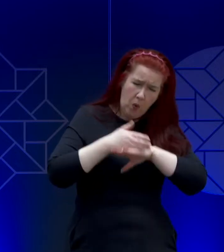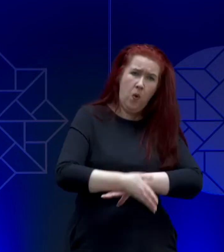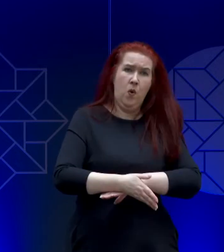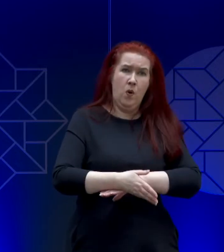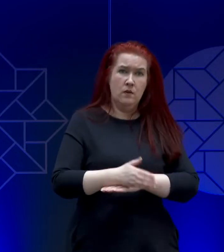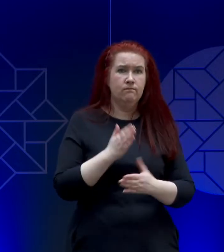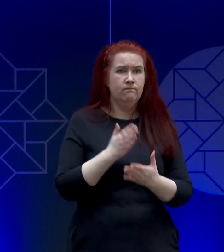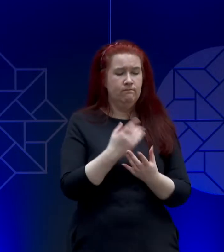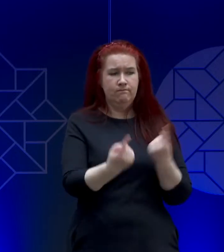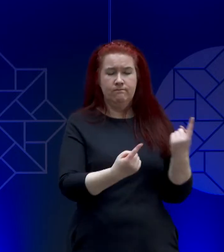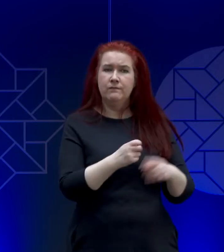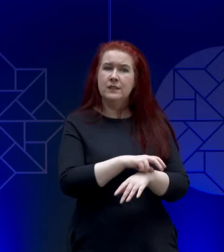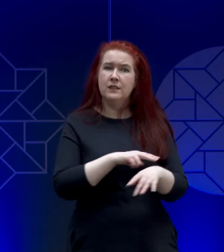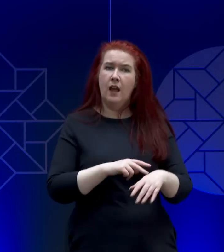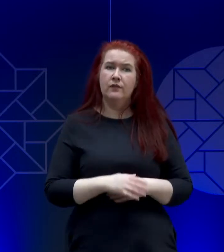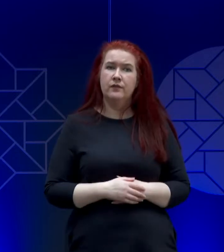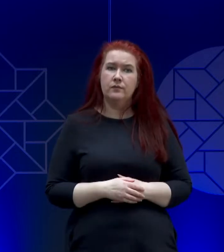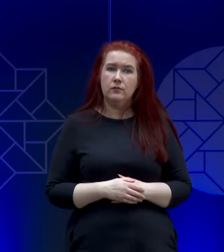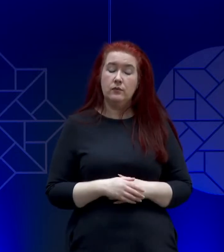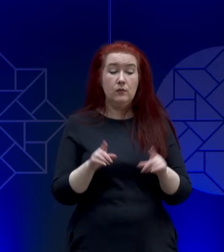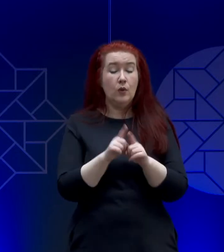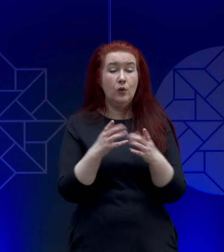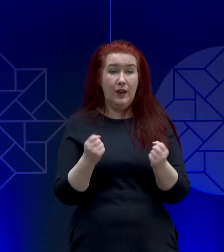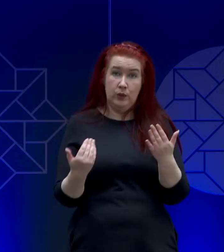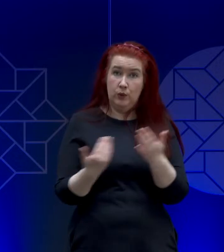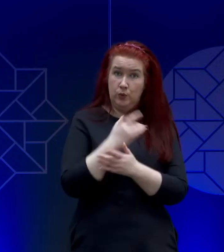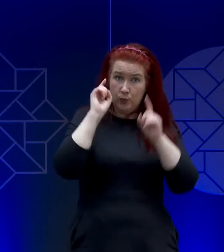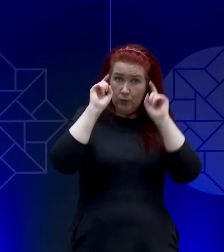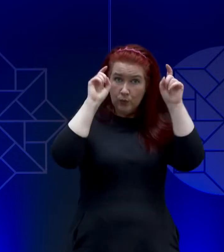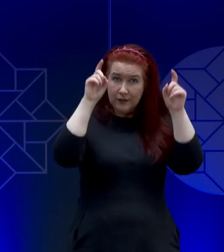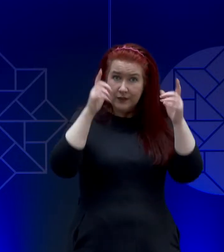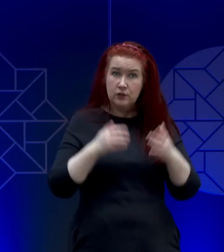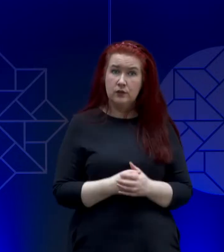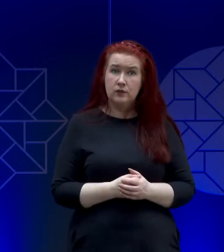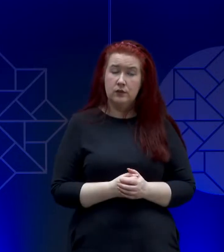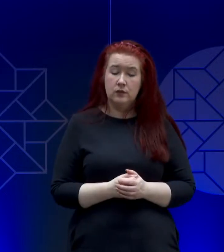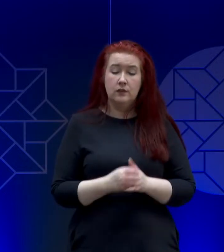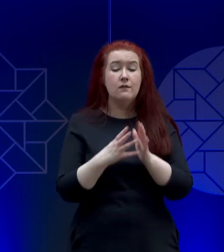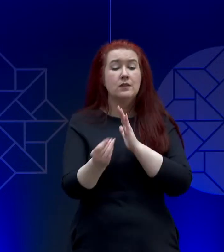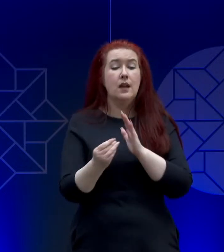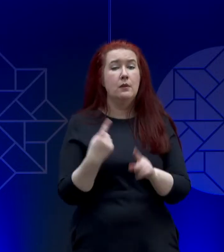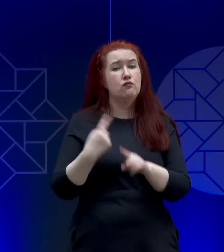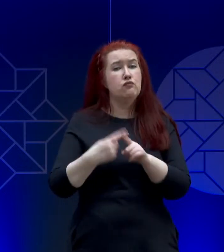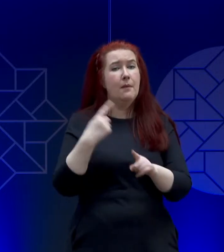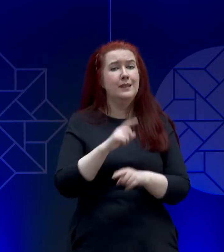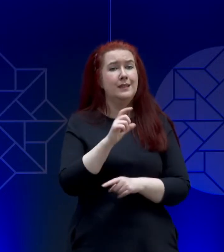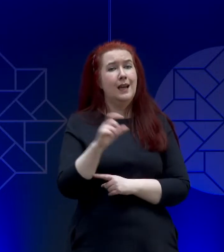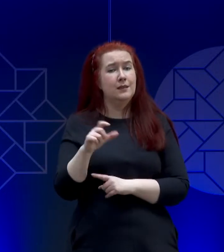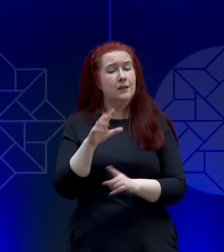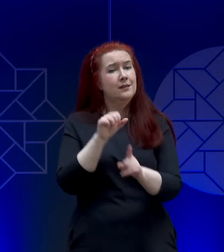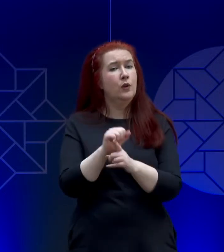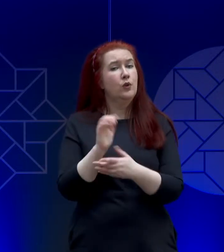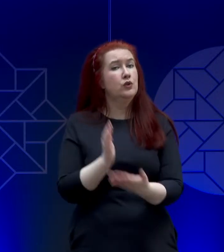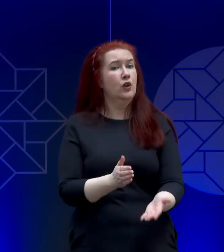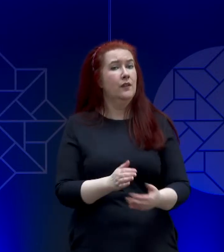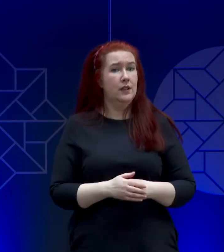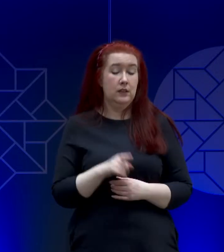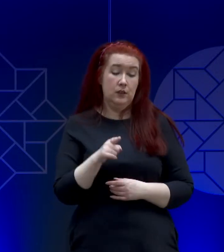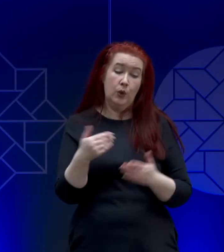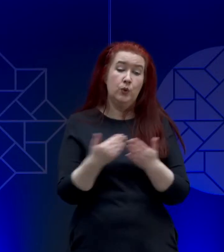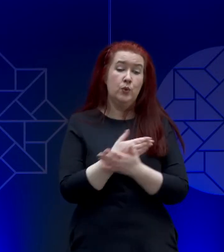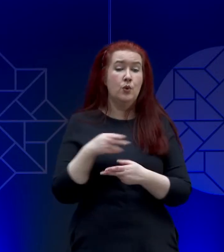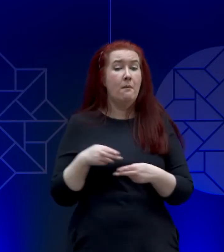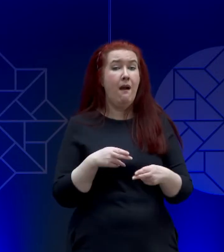beyond. It includes innovations such as the Rapid Cancer Diagnostic Service, a new pathway that